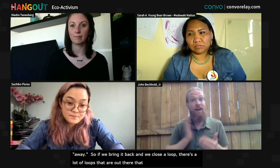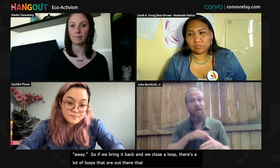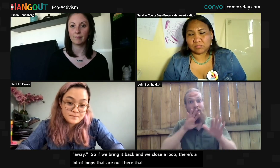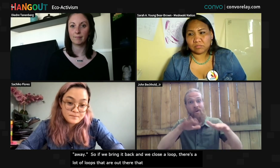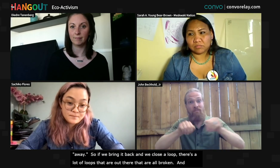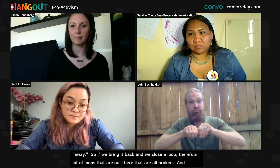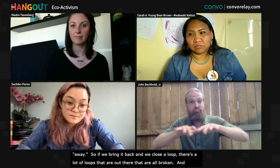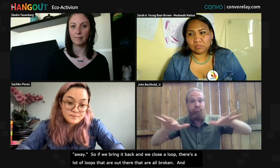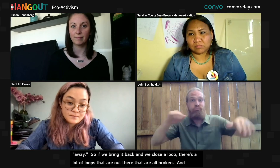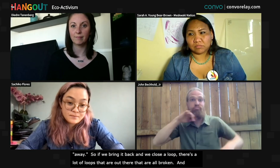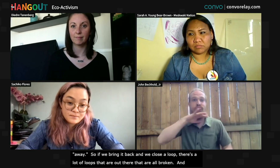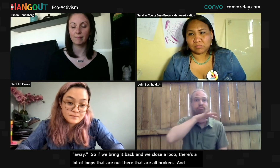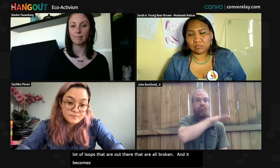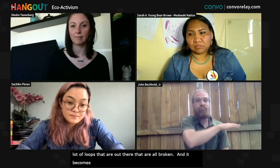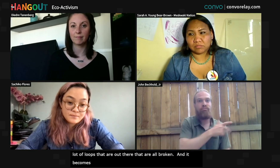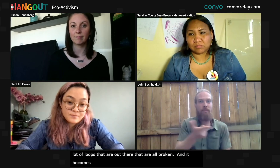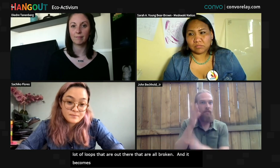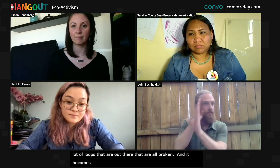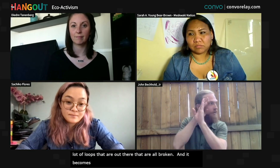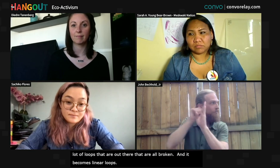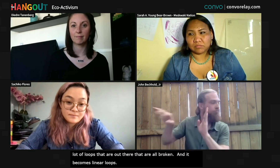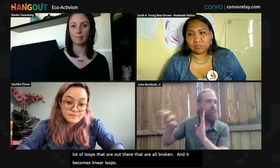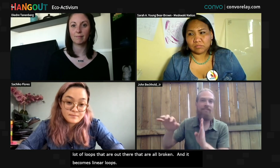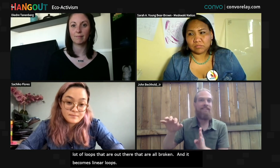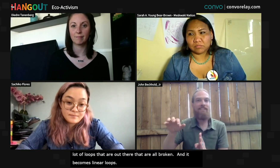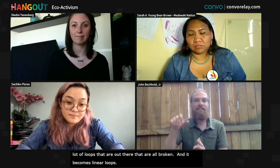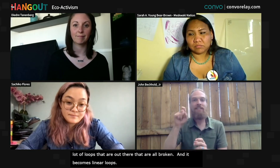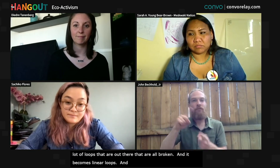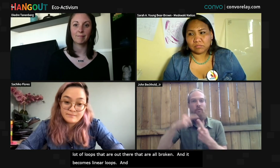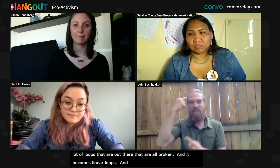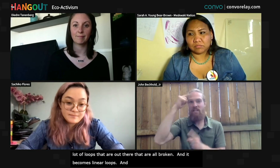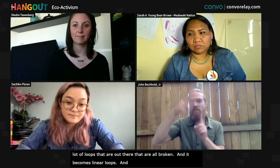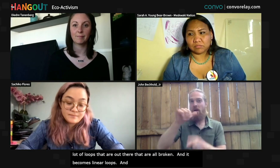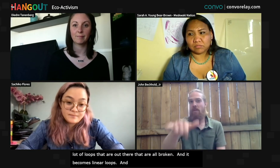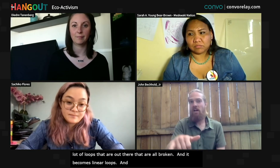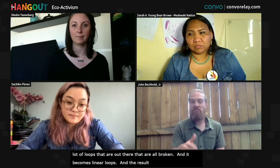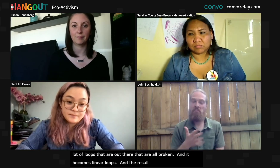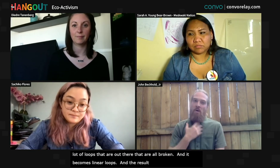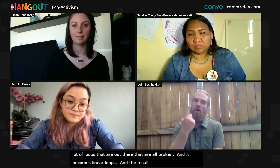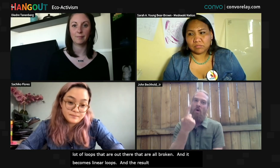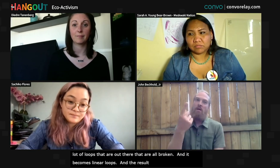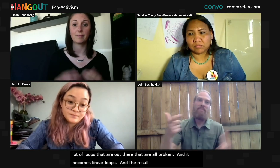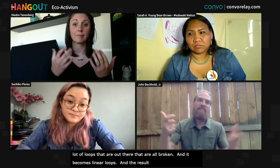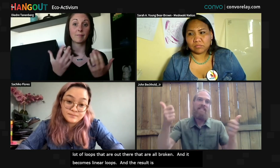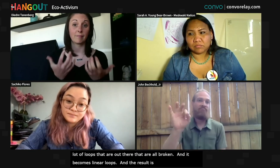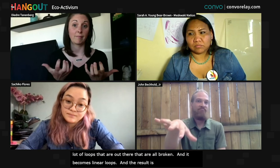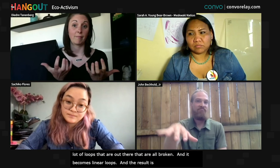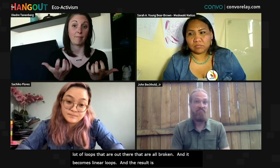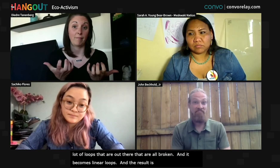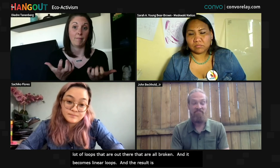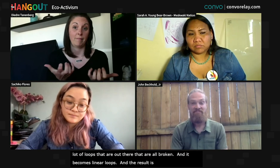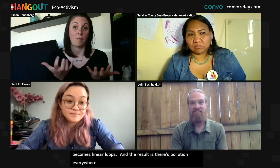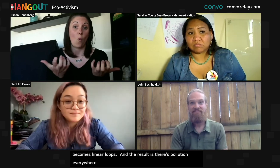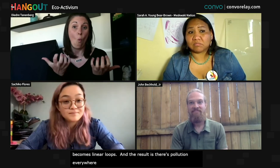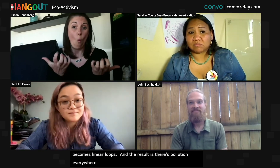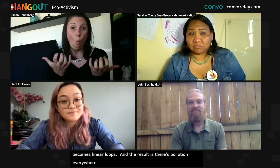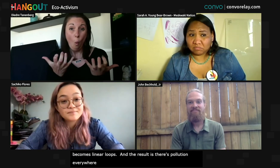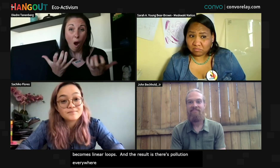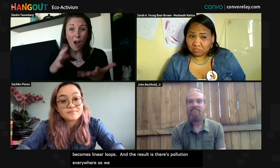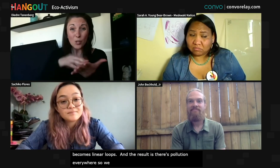loops. And the result is there's pollution everywhere. And so we really have to think about that. That's one big key point